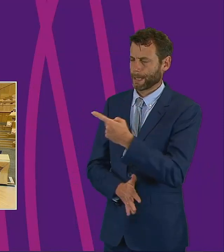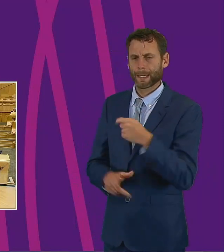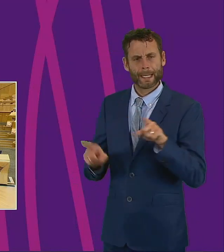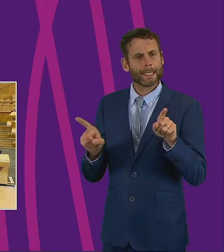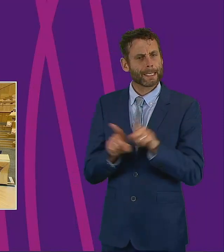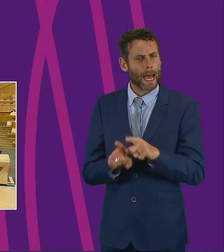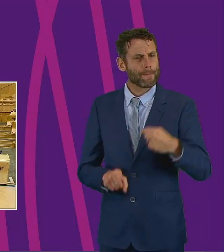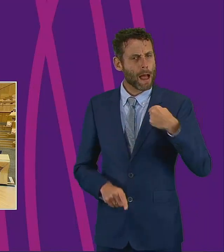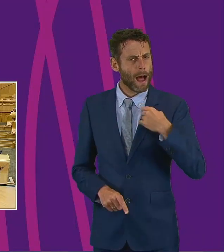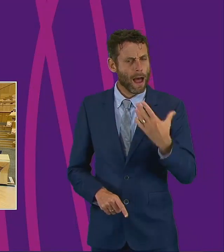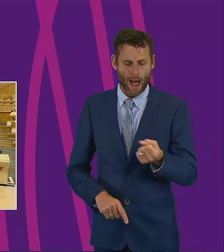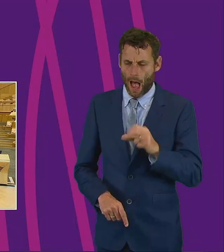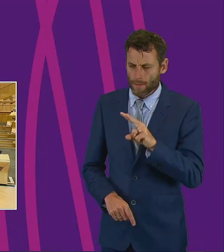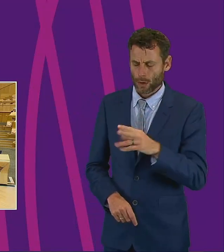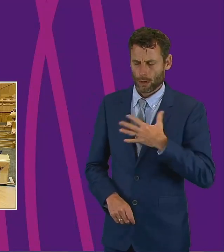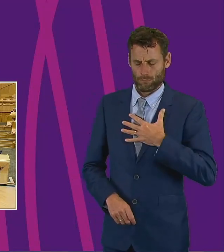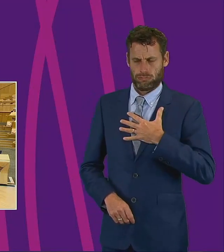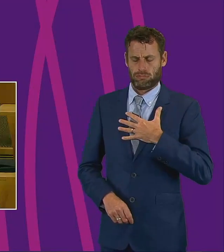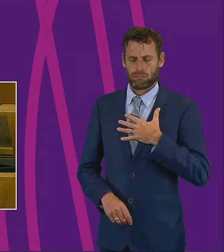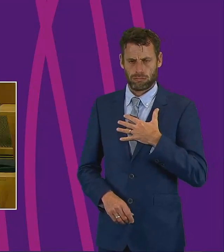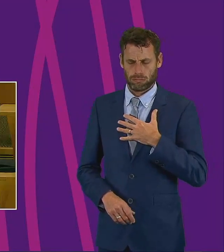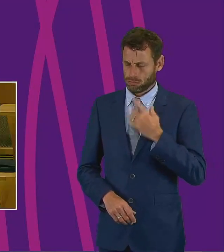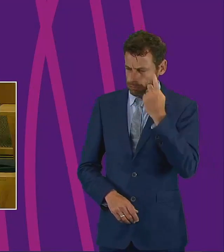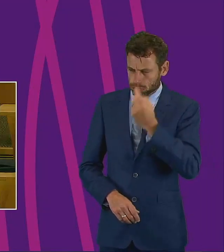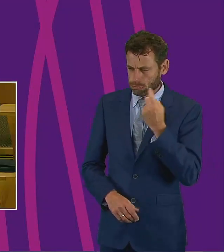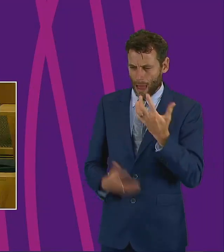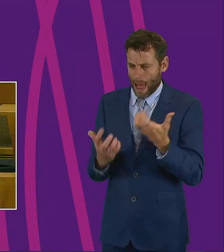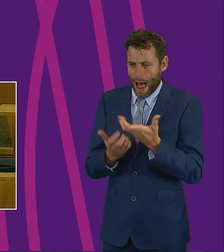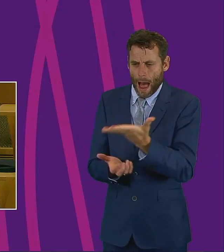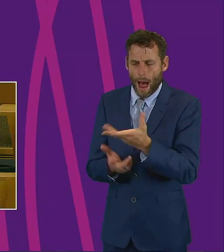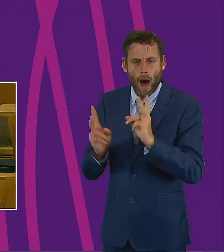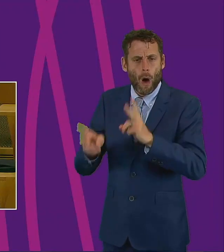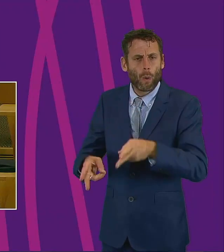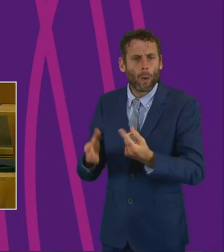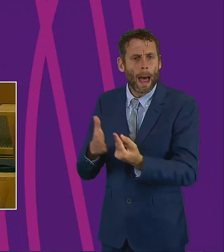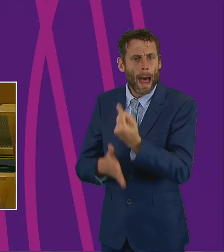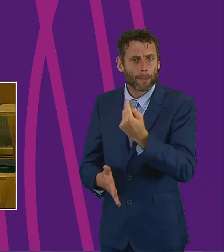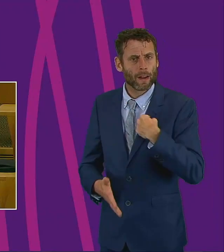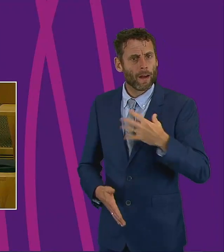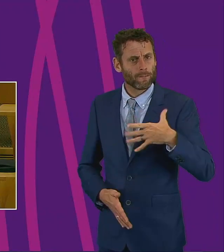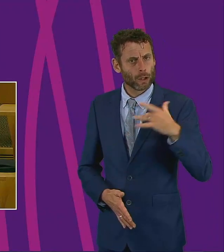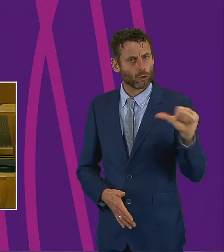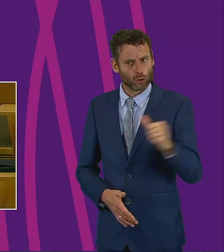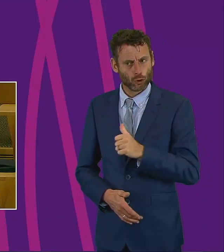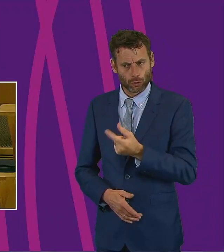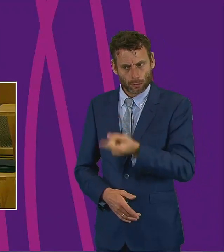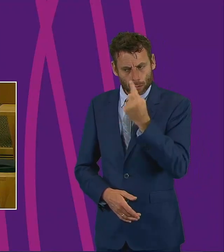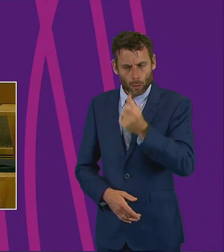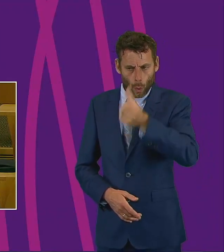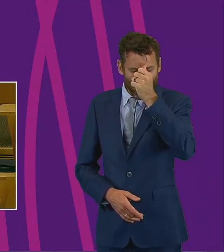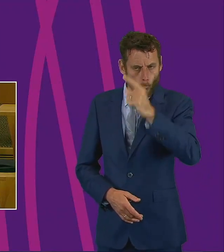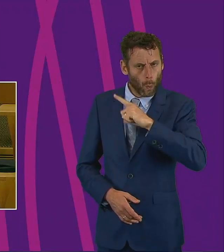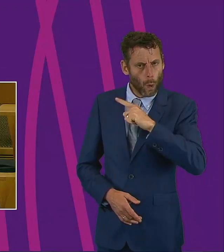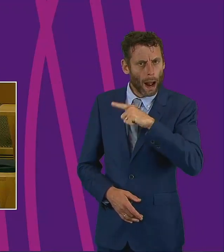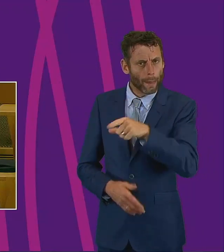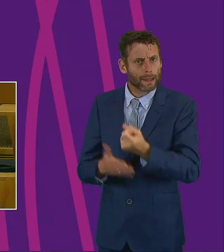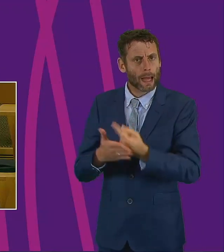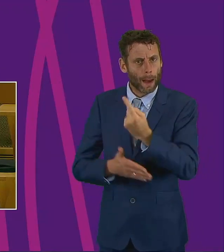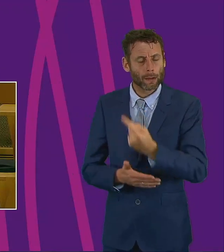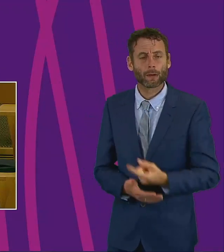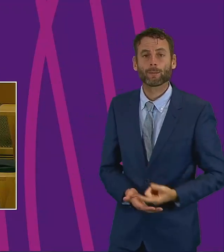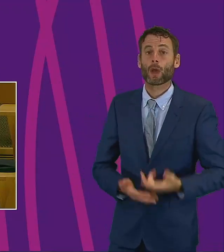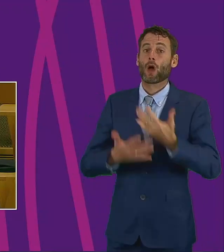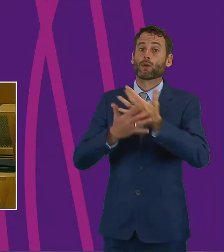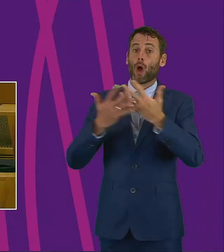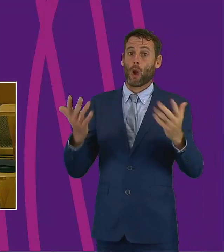and I agree that we must have the answers. We deserve that. Intelligent young people from all over the world come to Scotland because